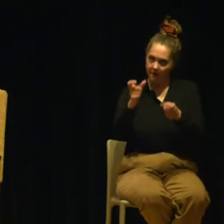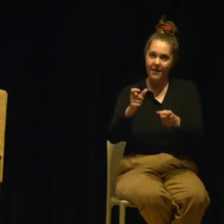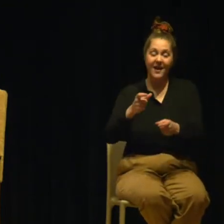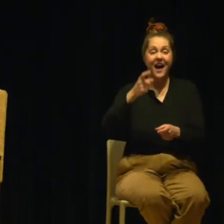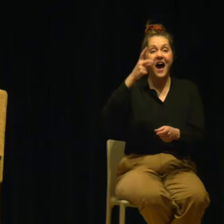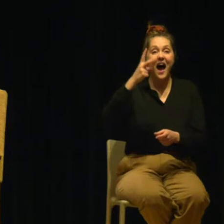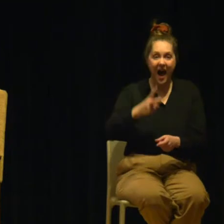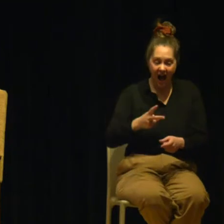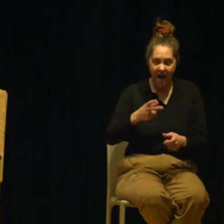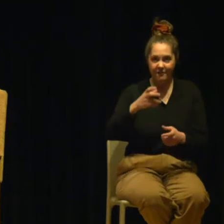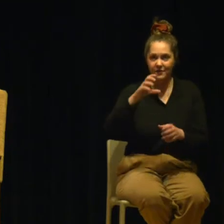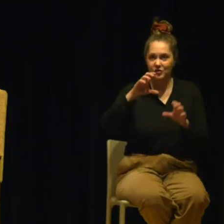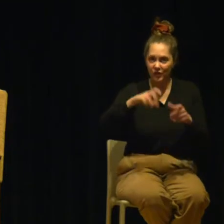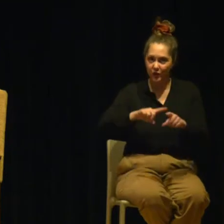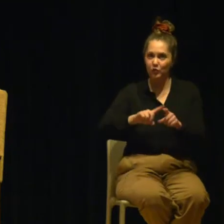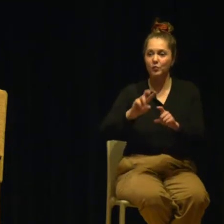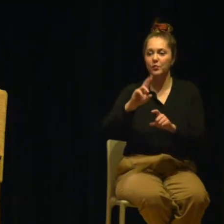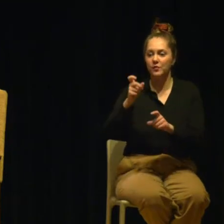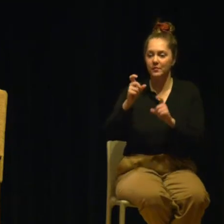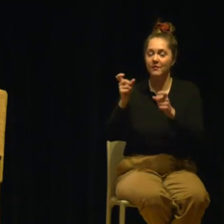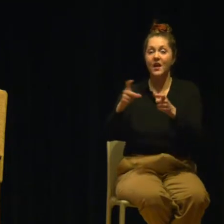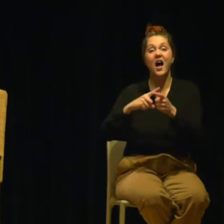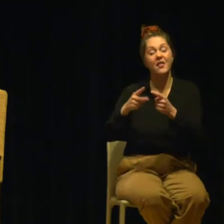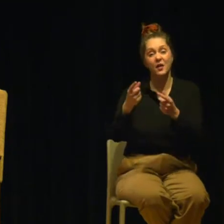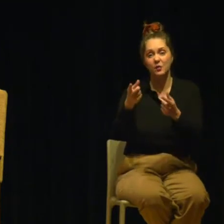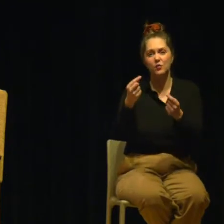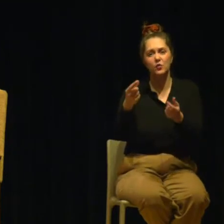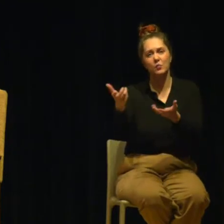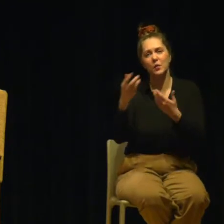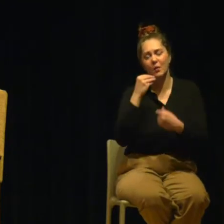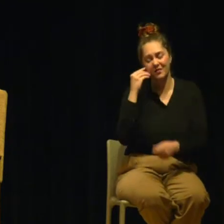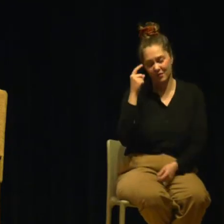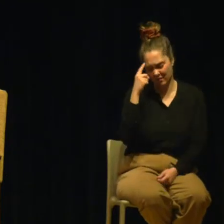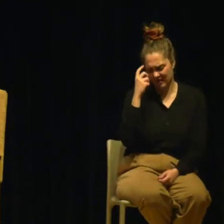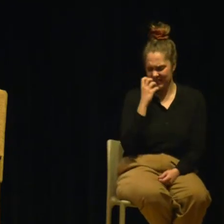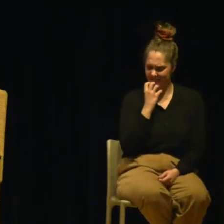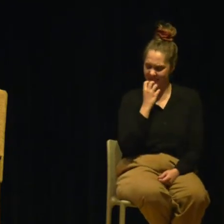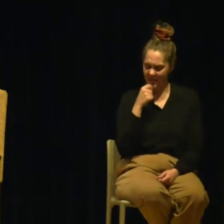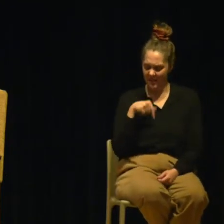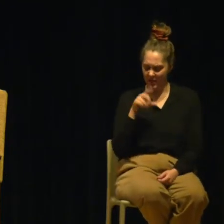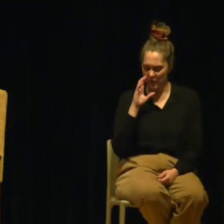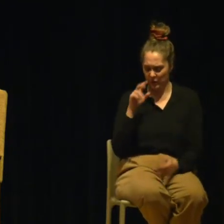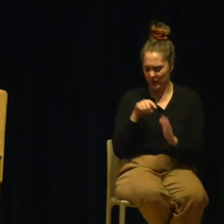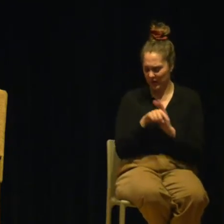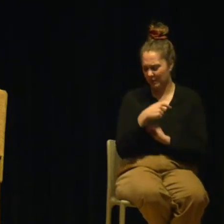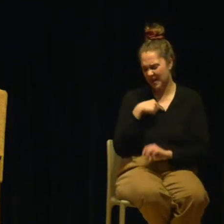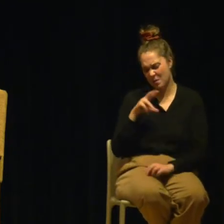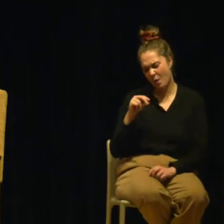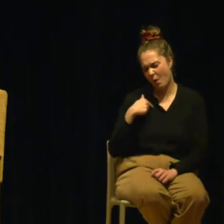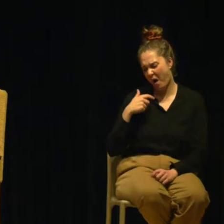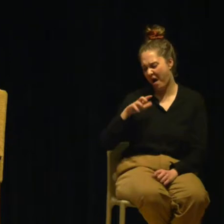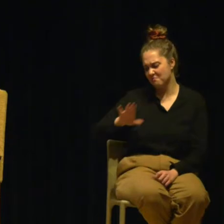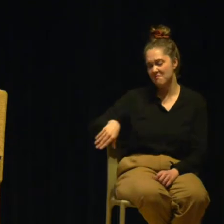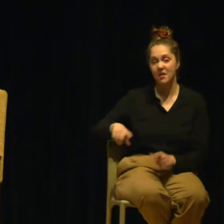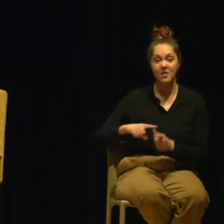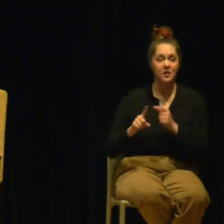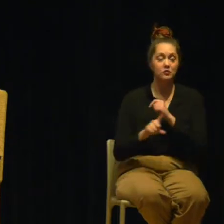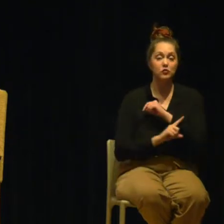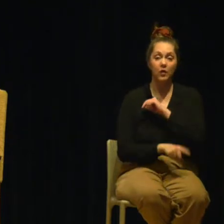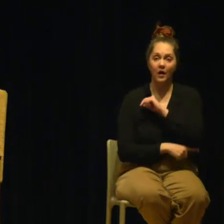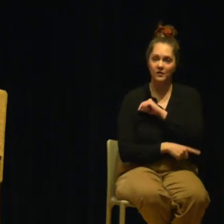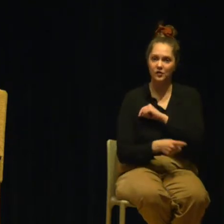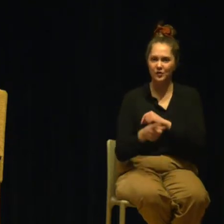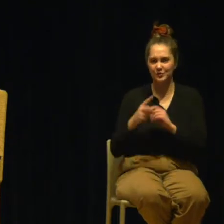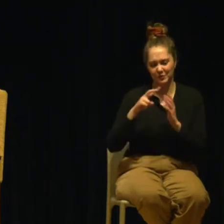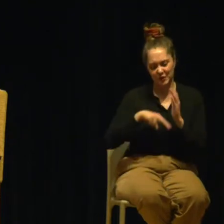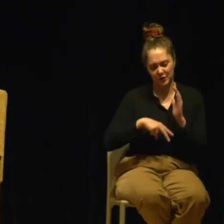when you complain. And then when you do, you take it home and you think, oh my God, this stuff is going to kill me. No, I'm not going to take it. And you throw it in the trash. You read that